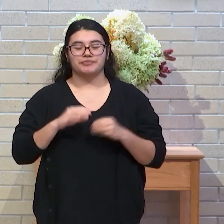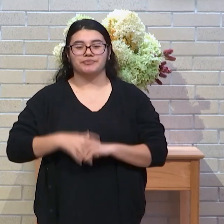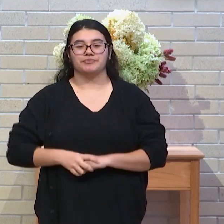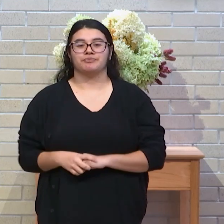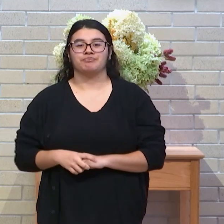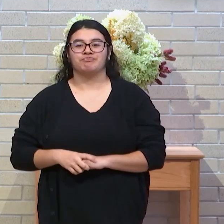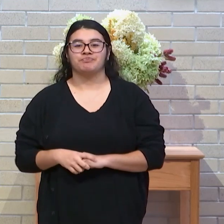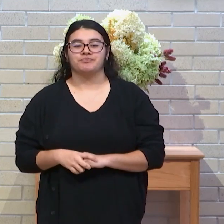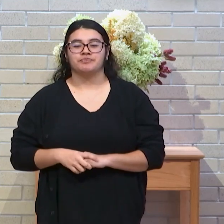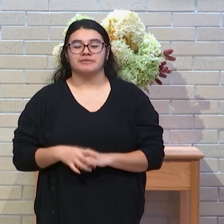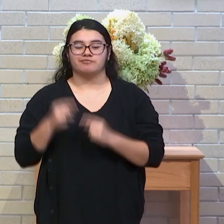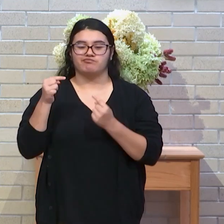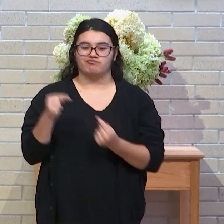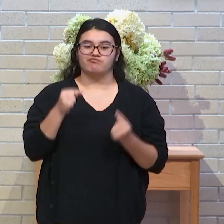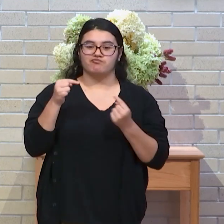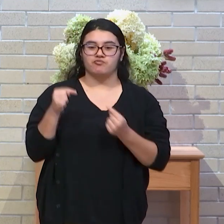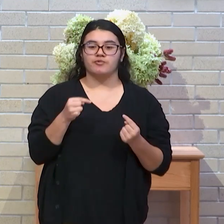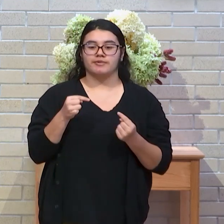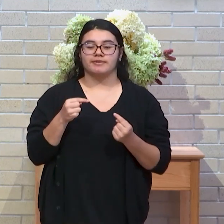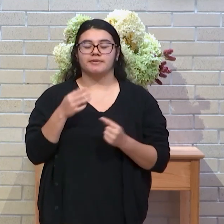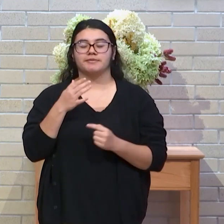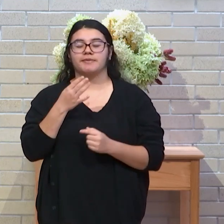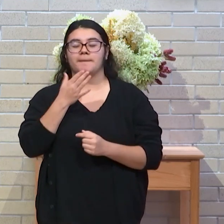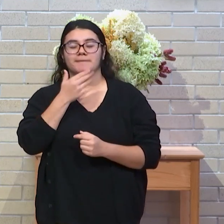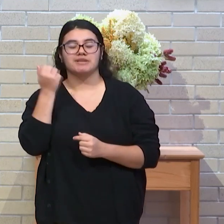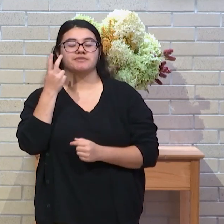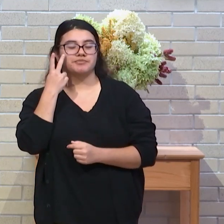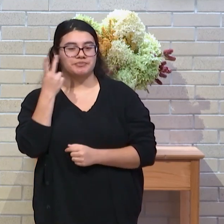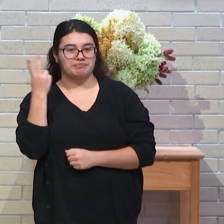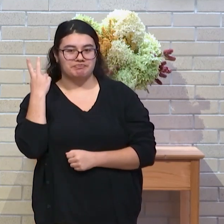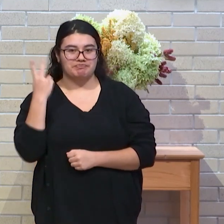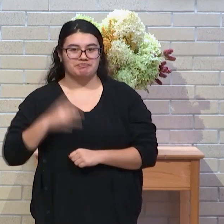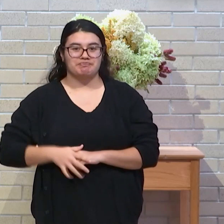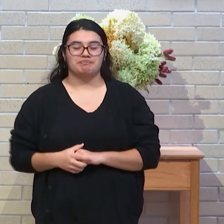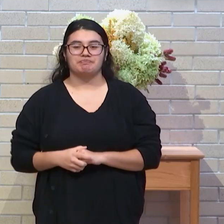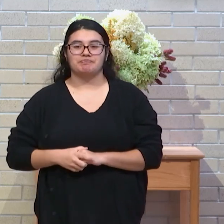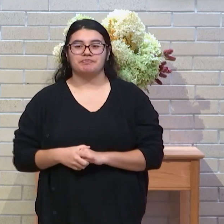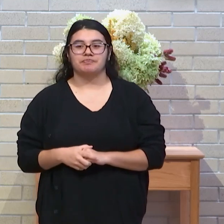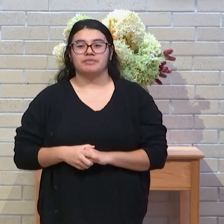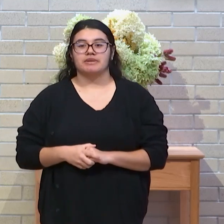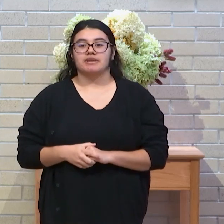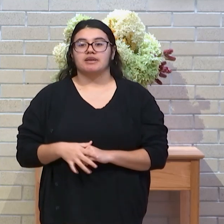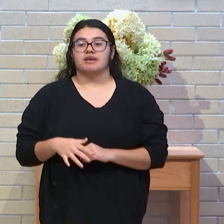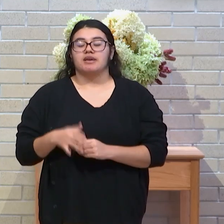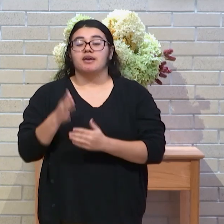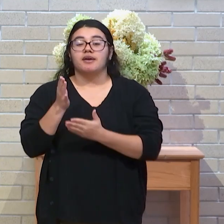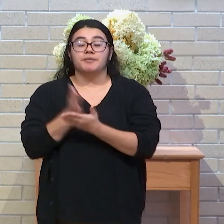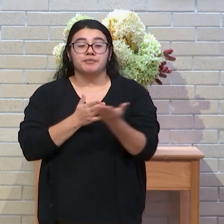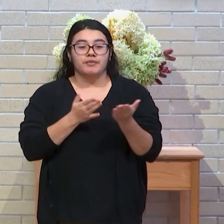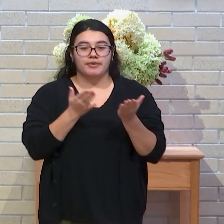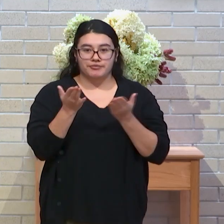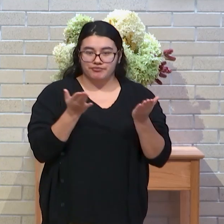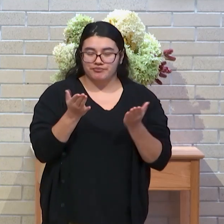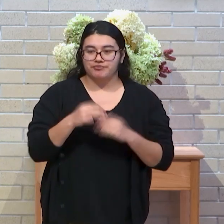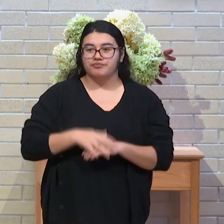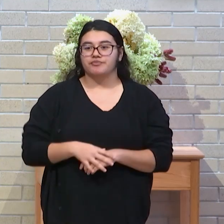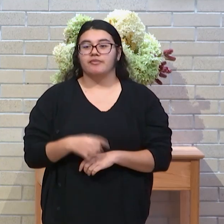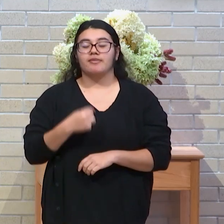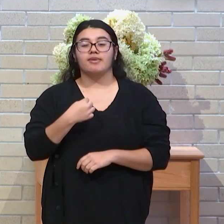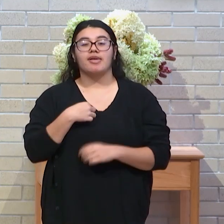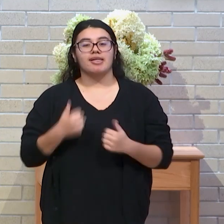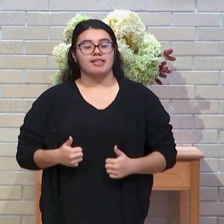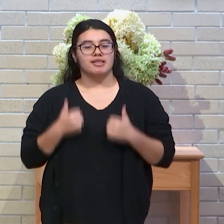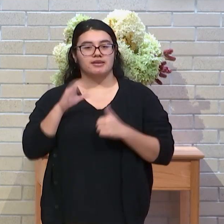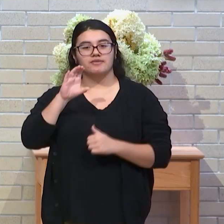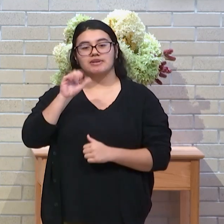SST experience. On service, I lived in a small rural district outside of the city of Cayambe. Cayambe